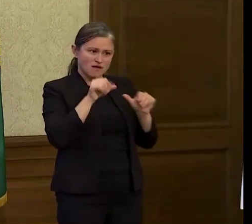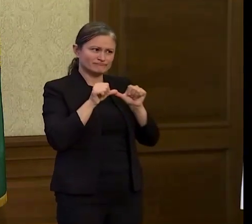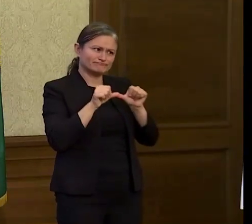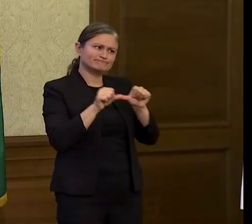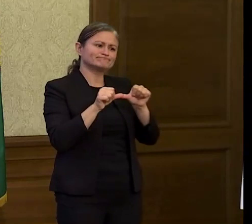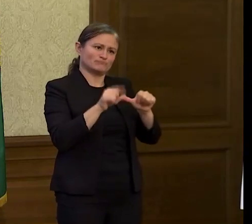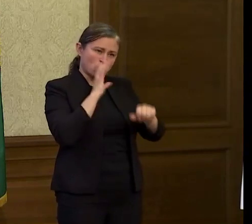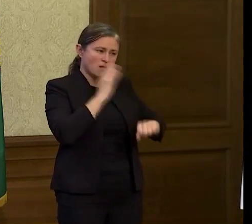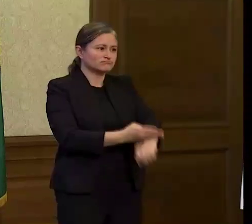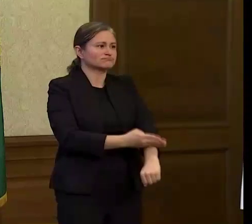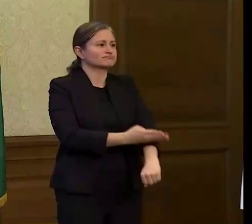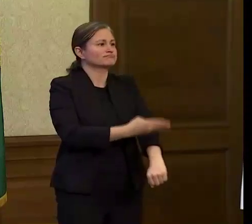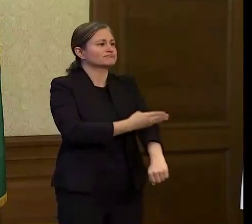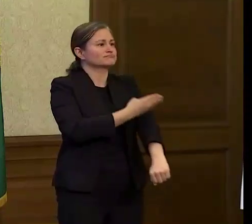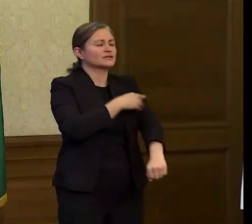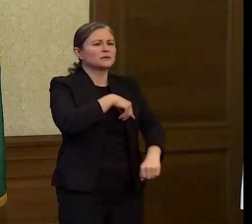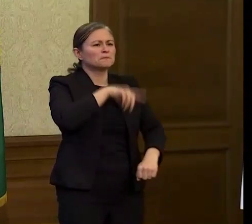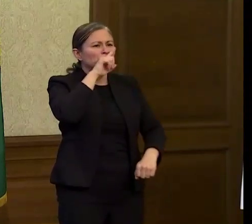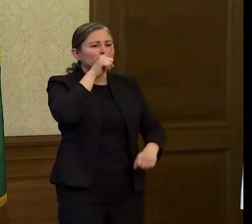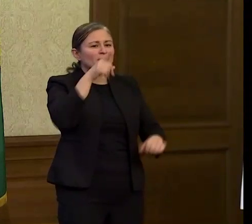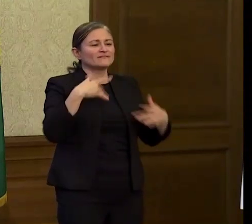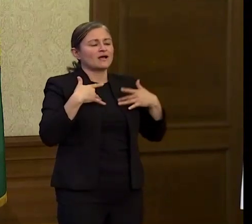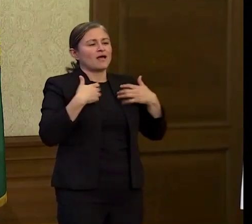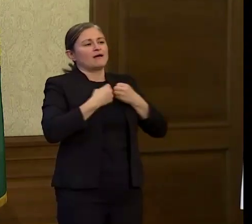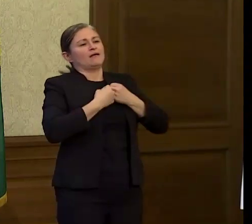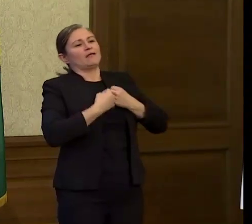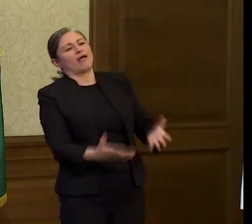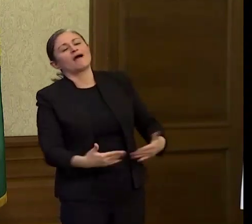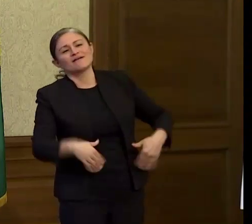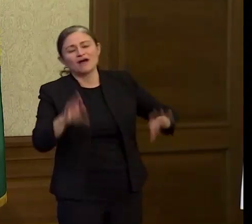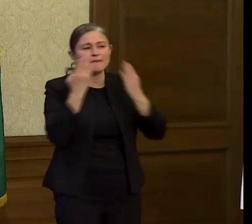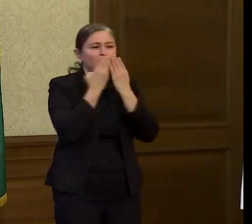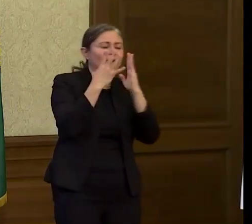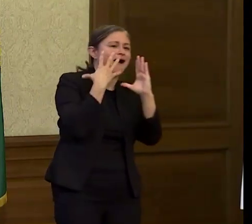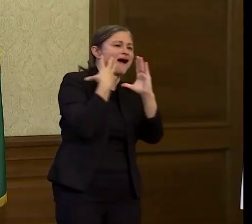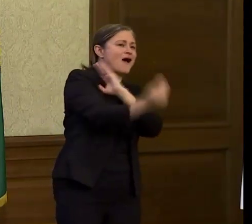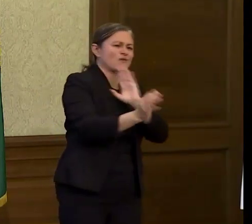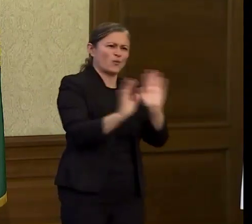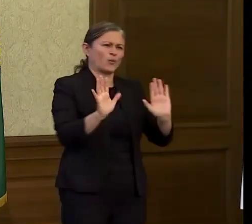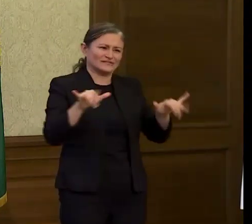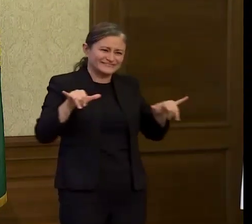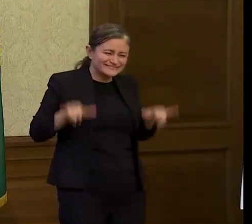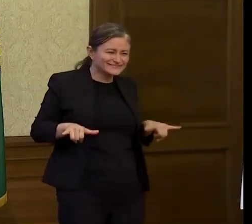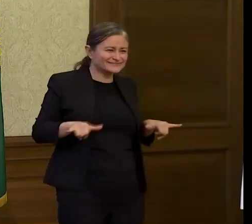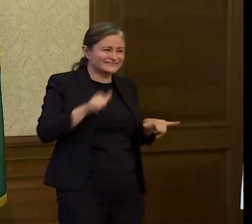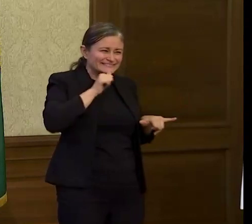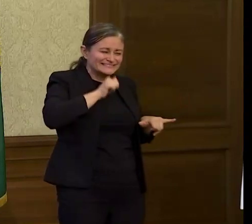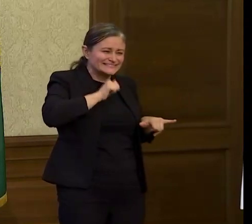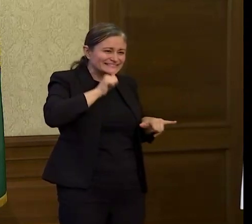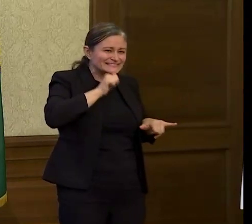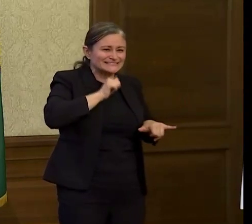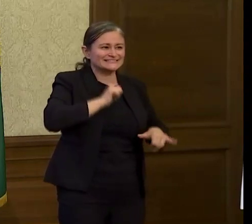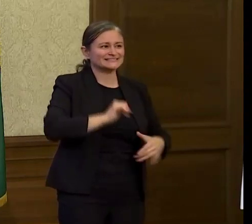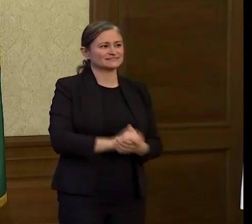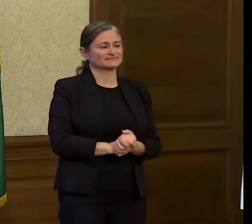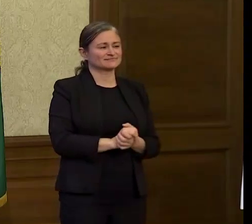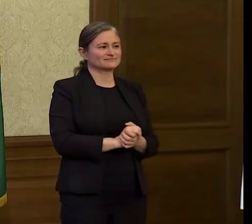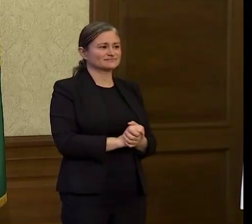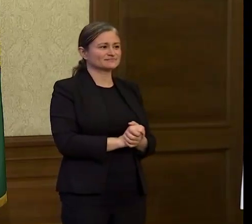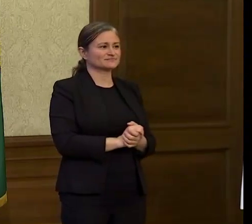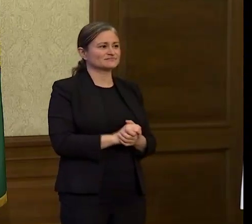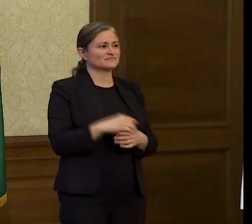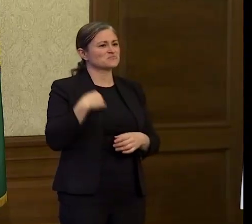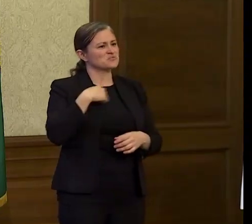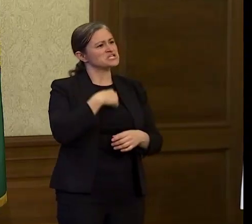giving up. And so we've got to remain committed to this. And one of the reasons we have been have relatively